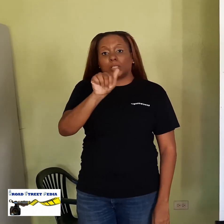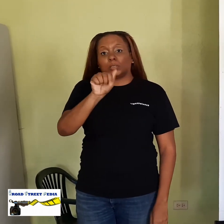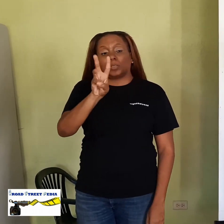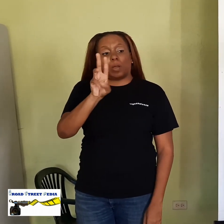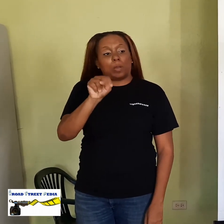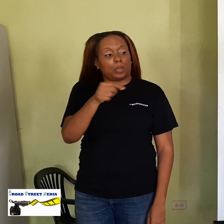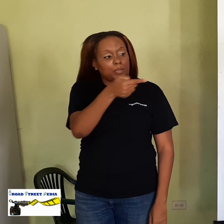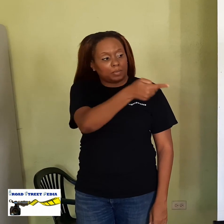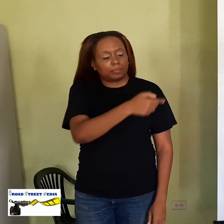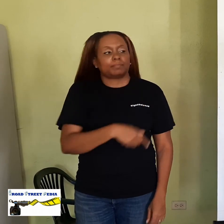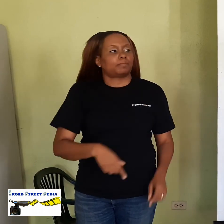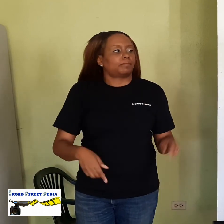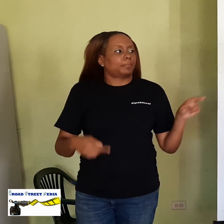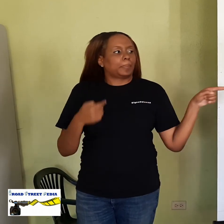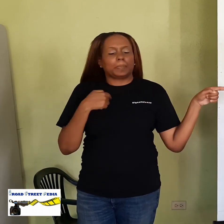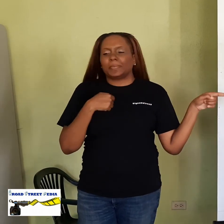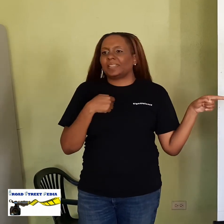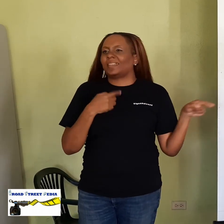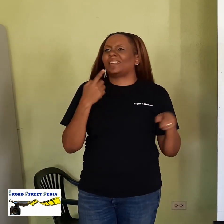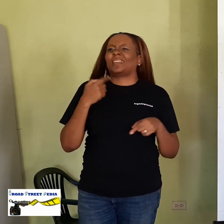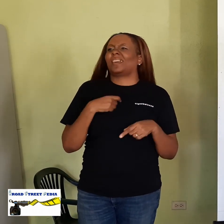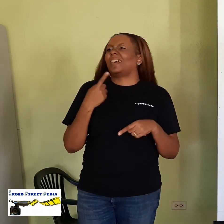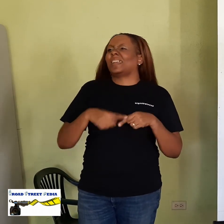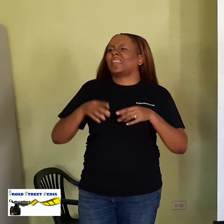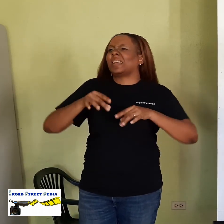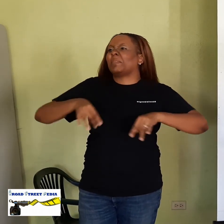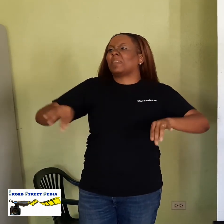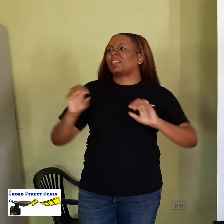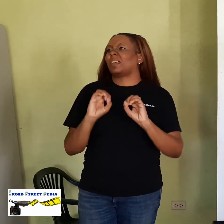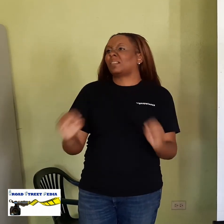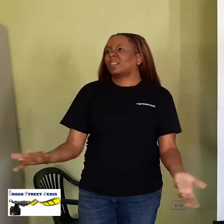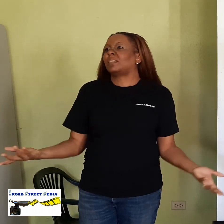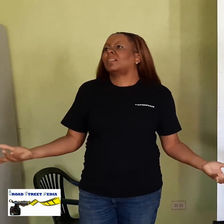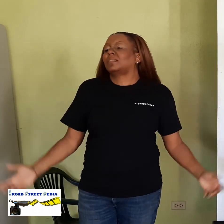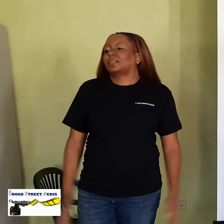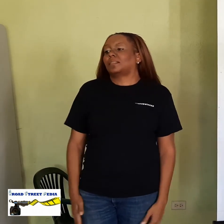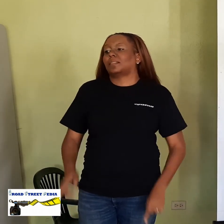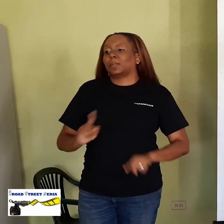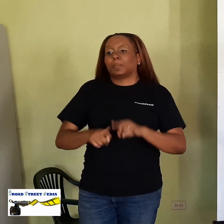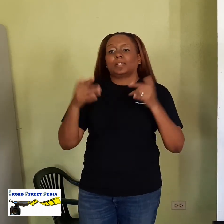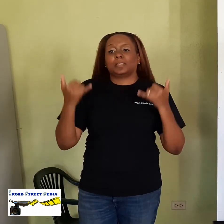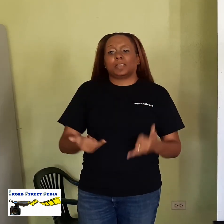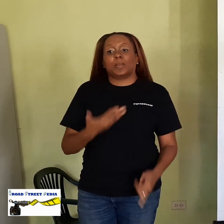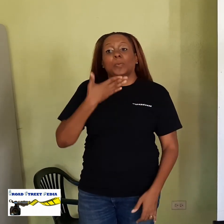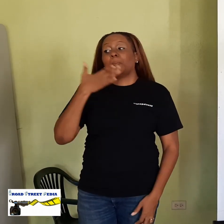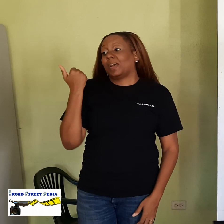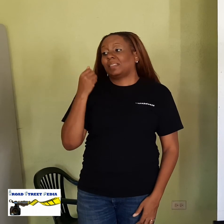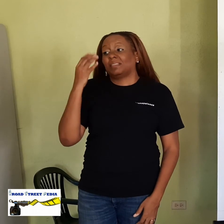not have green fingers, but I can tell you that I'm so much better at this